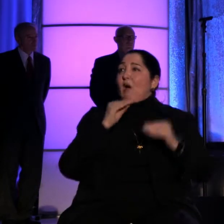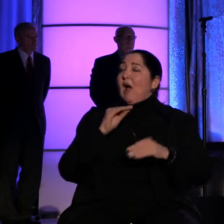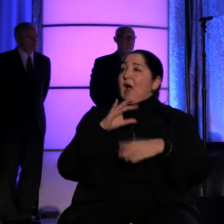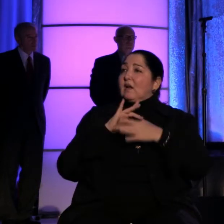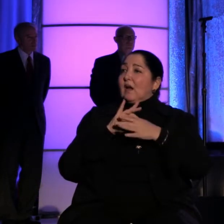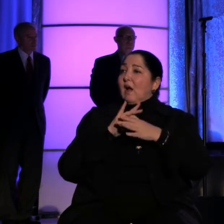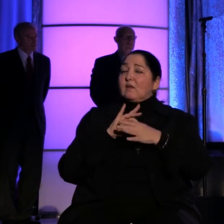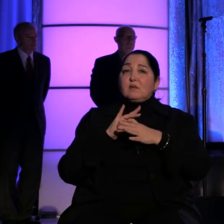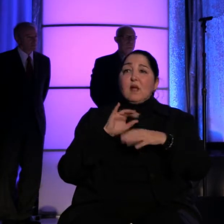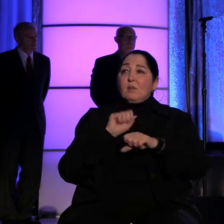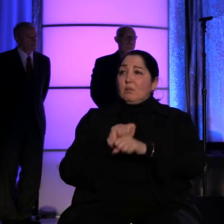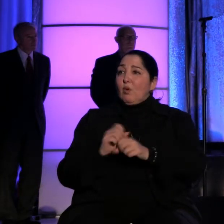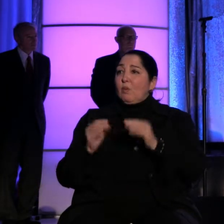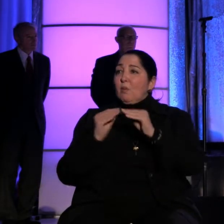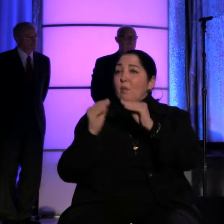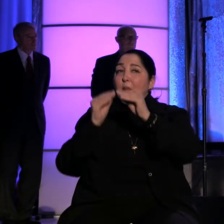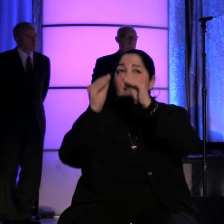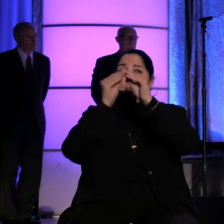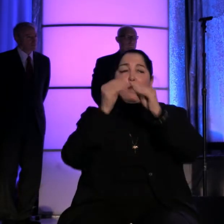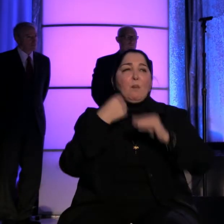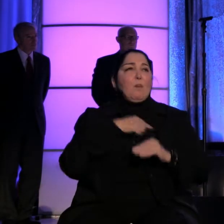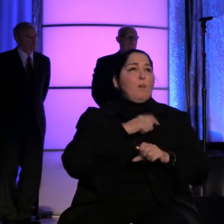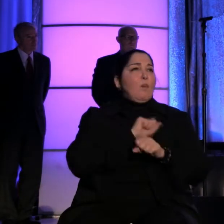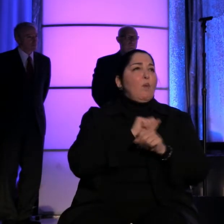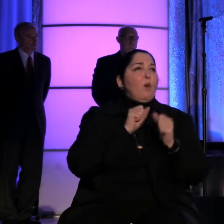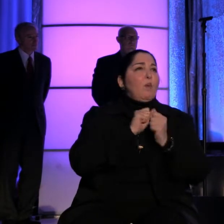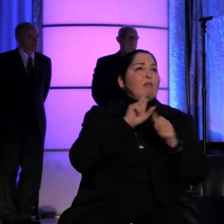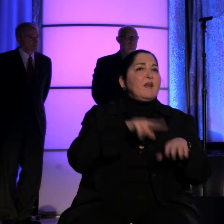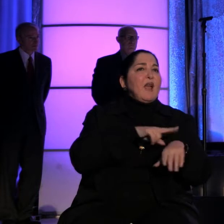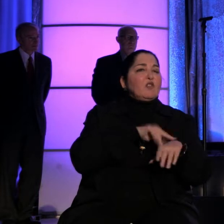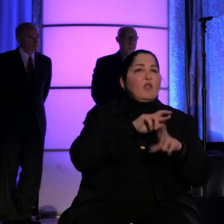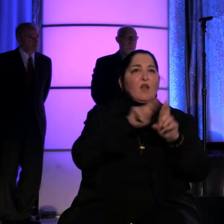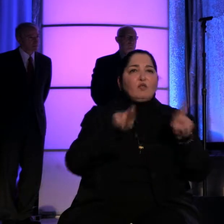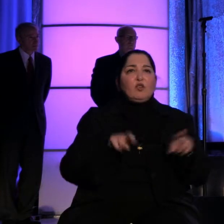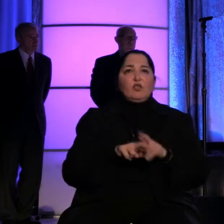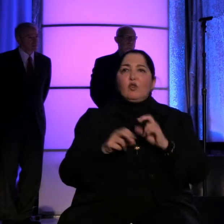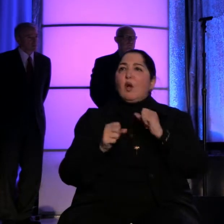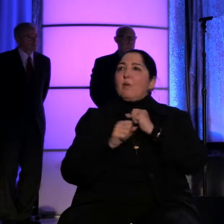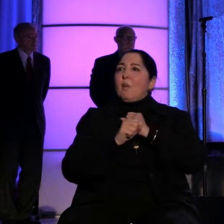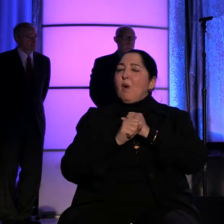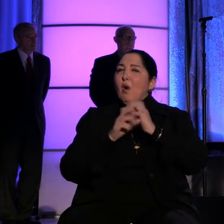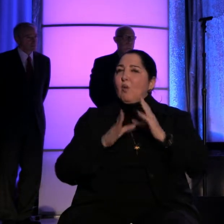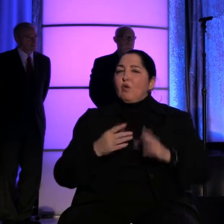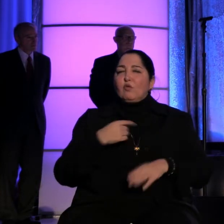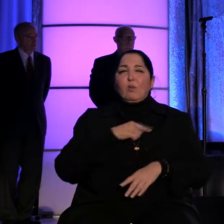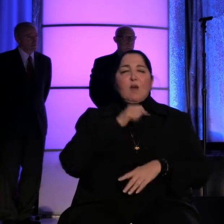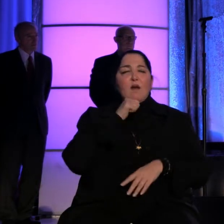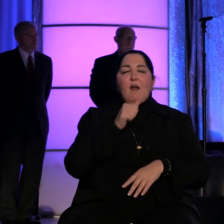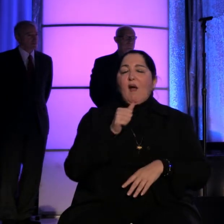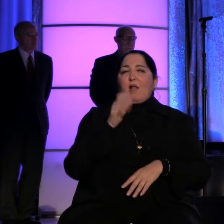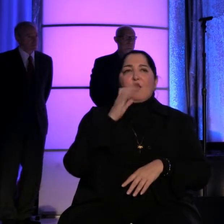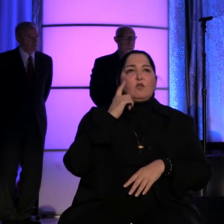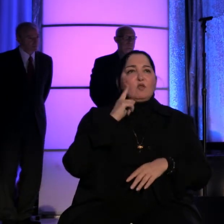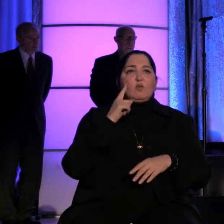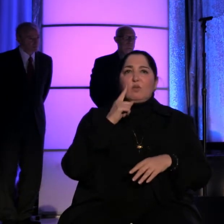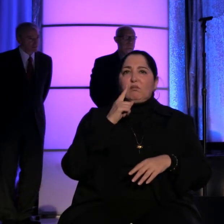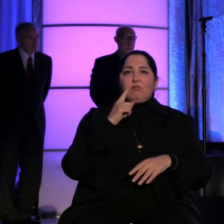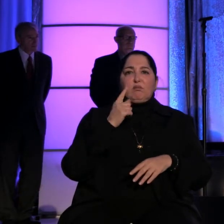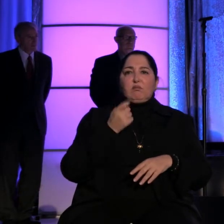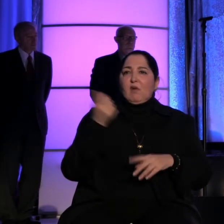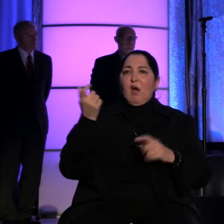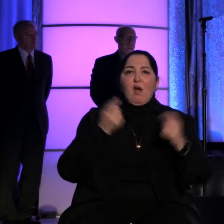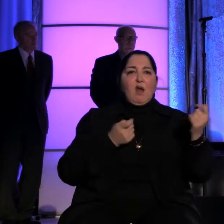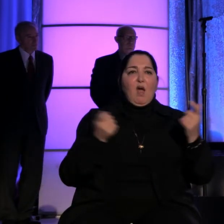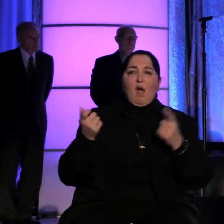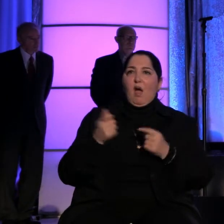you know, we work with national and regional promoters, so we're not looking to cut out anybody. In fact, we're looking